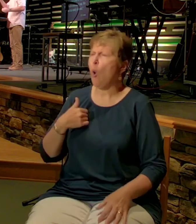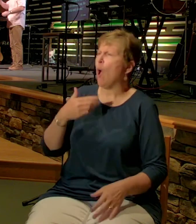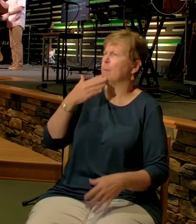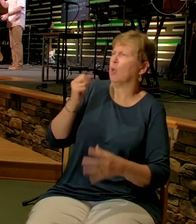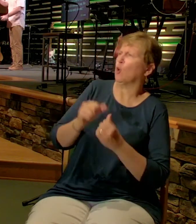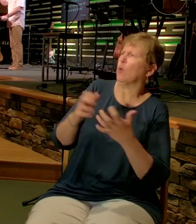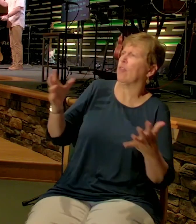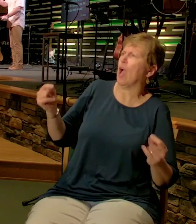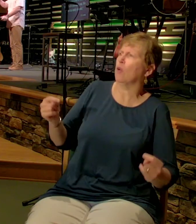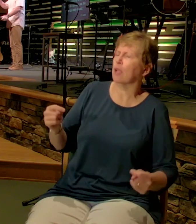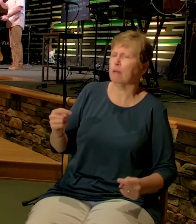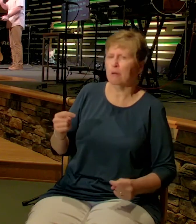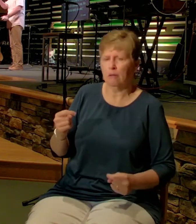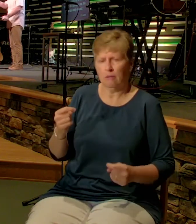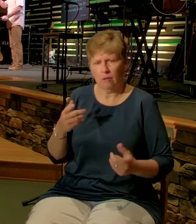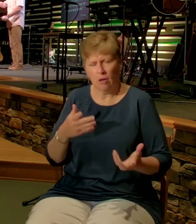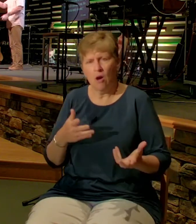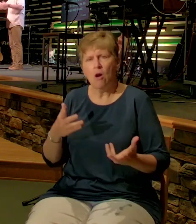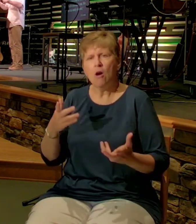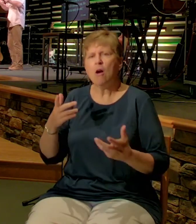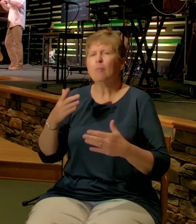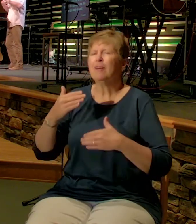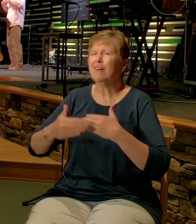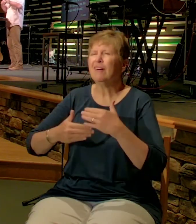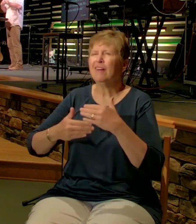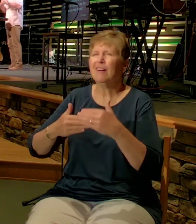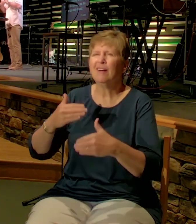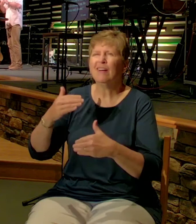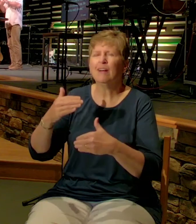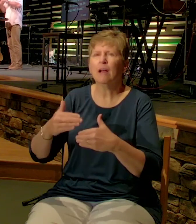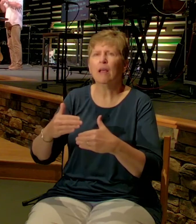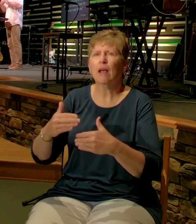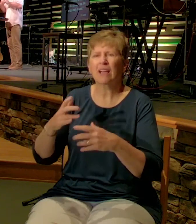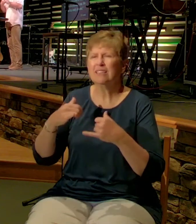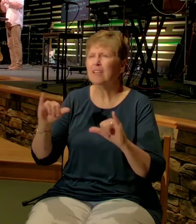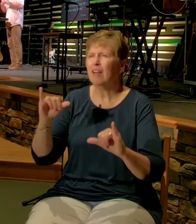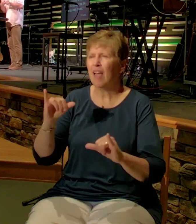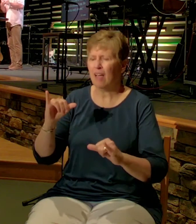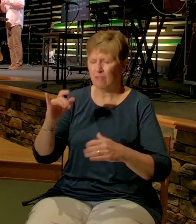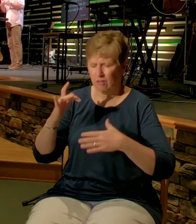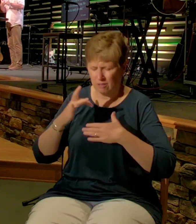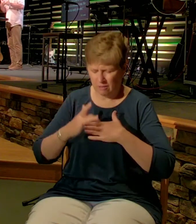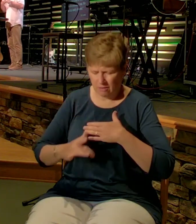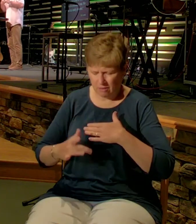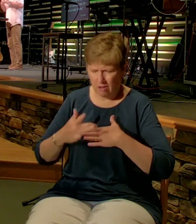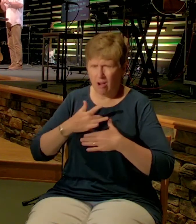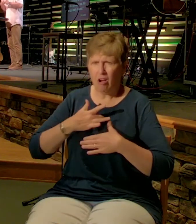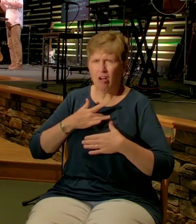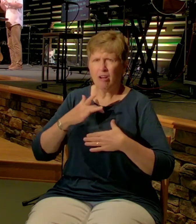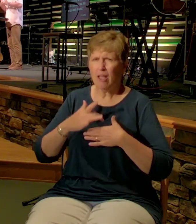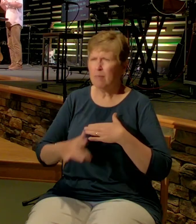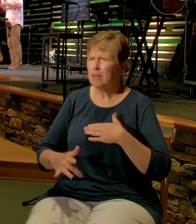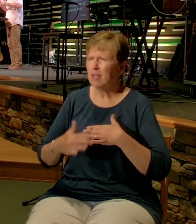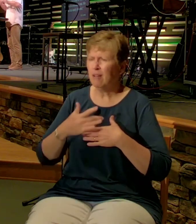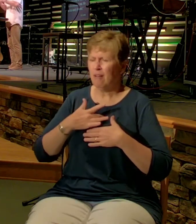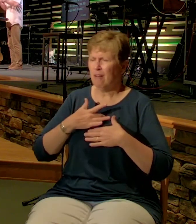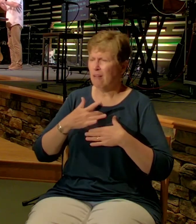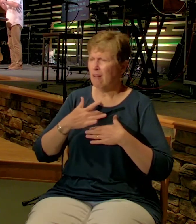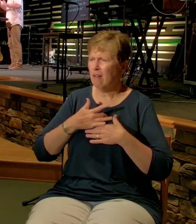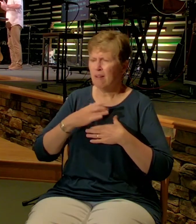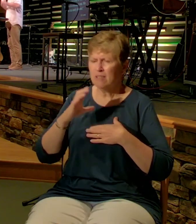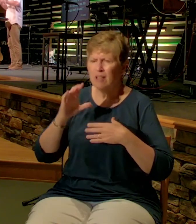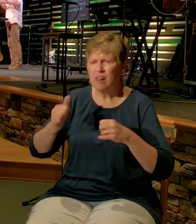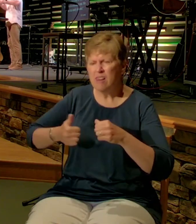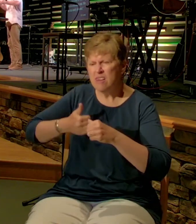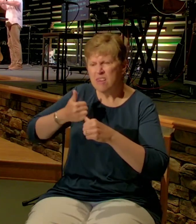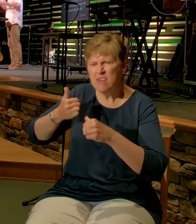yet they come to a point where they begin to understand that there is still this void that cannot be filled. And they're still chasing after this elusive